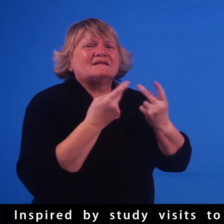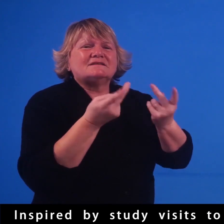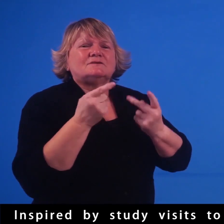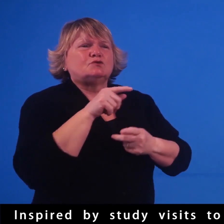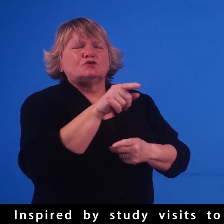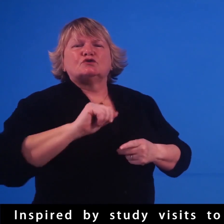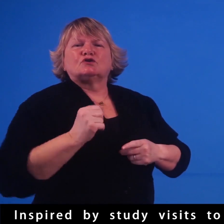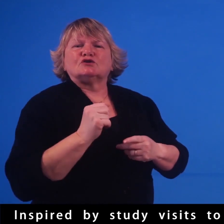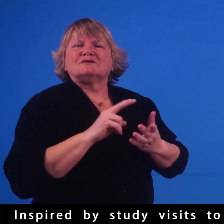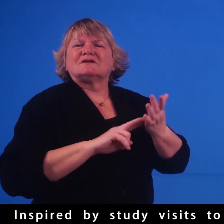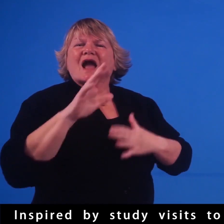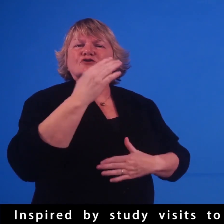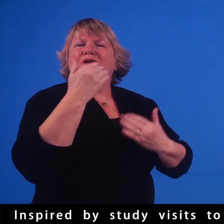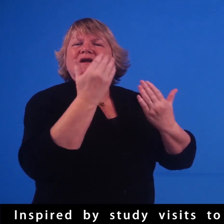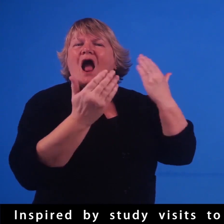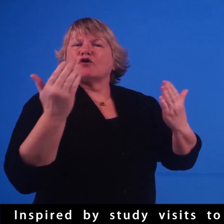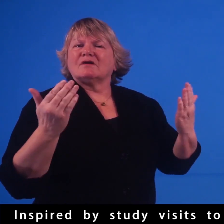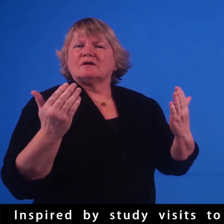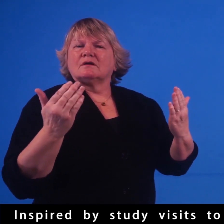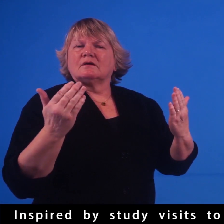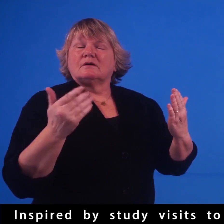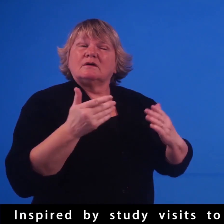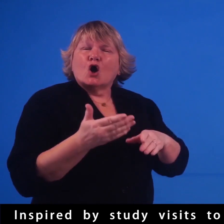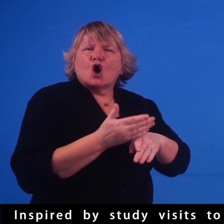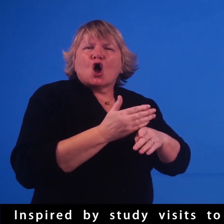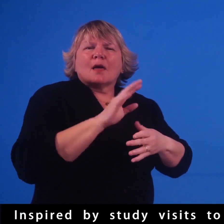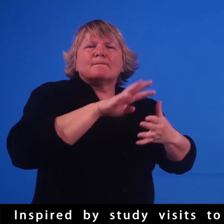Inspired by study visits to the Scottish National Gallery,